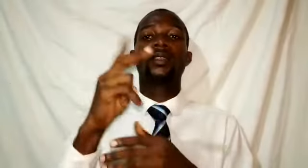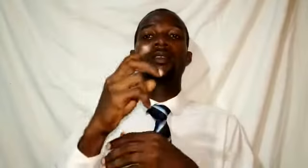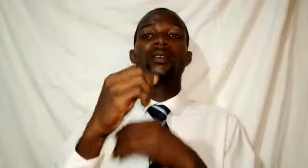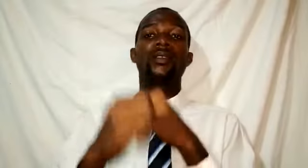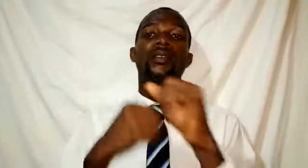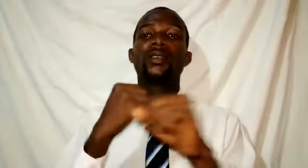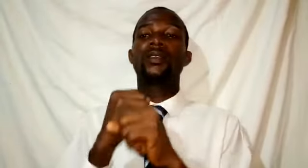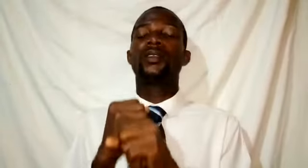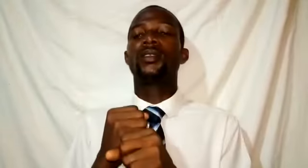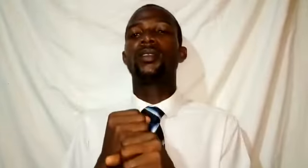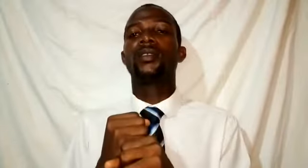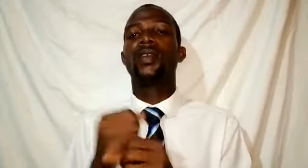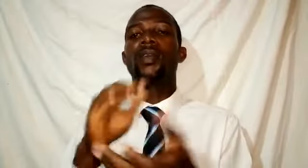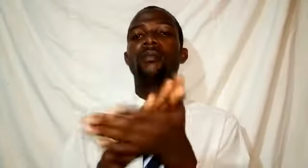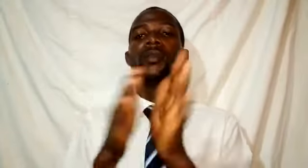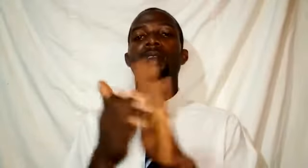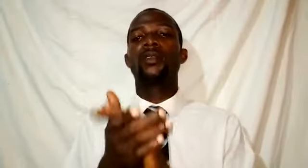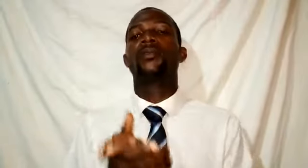year becomes